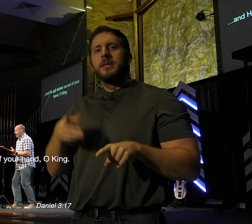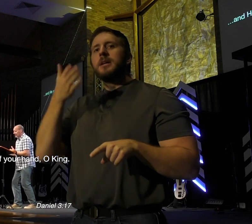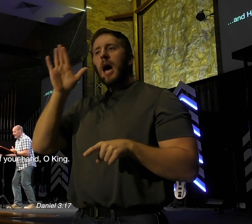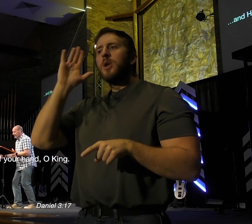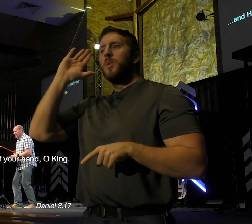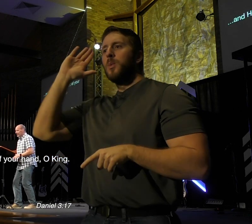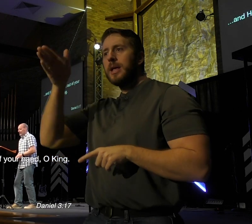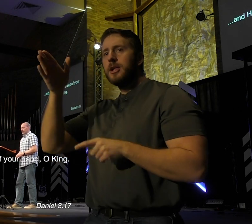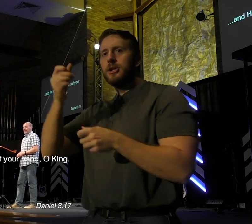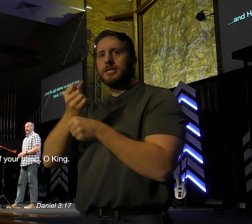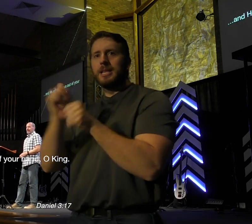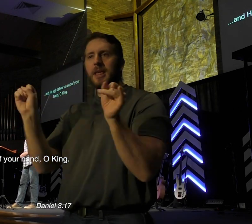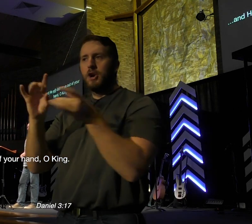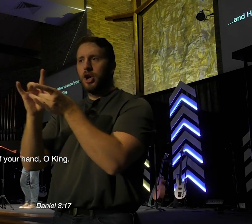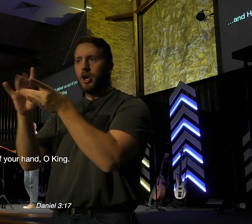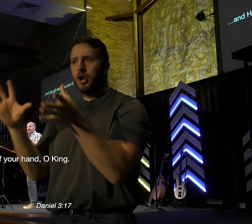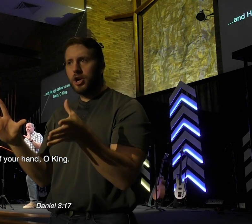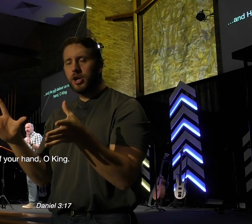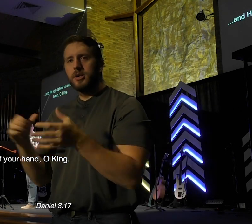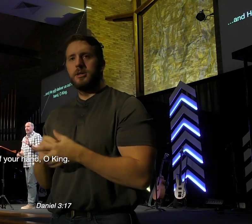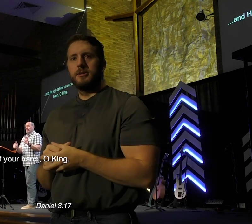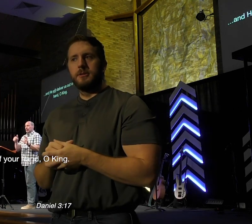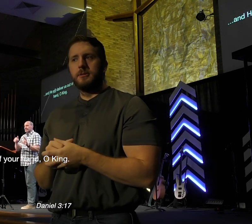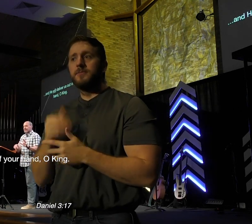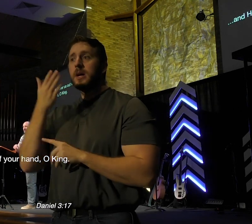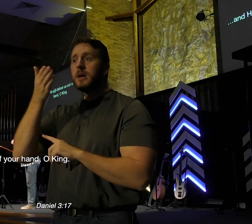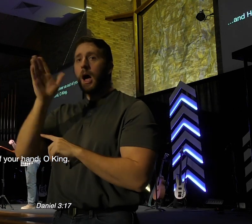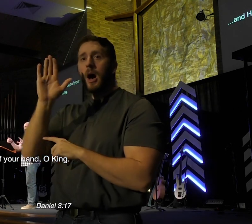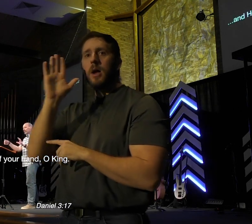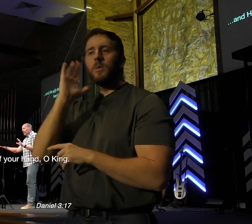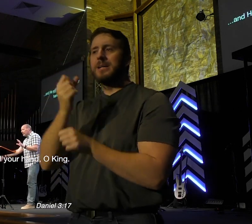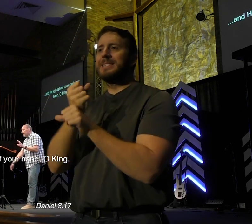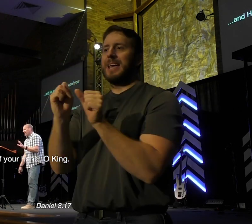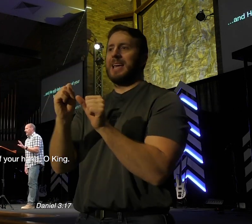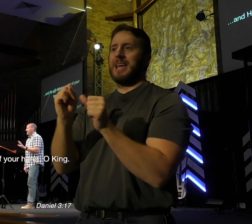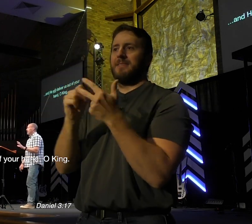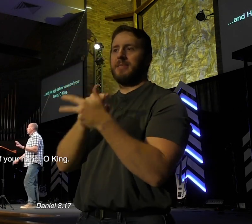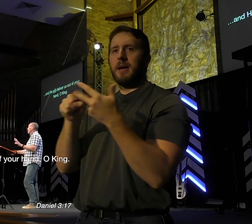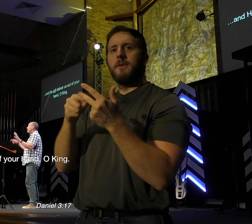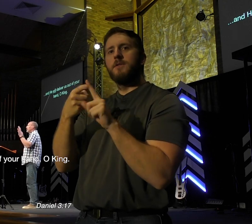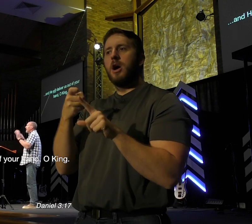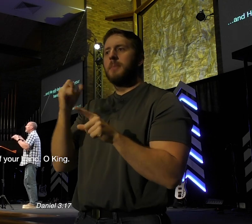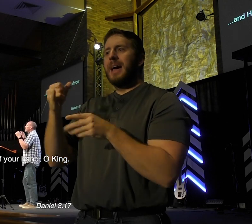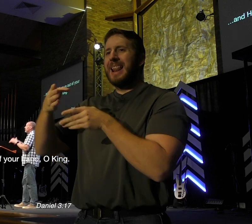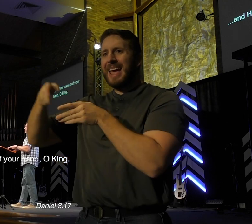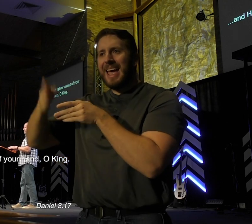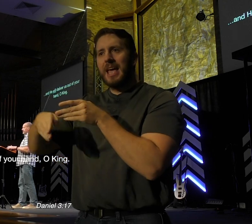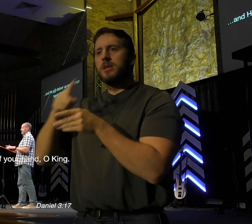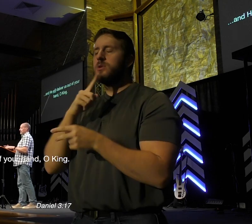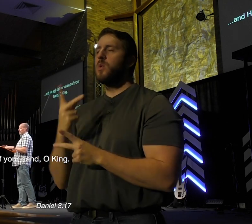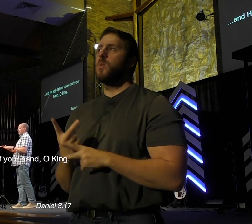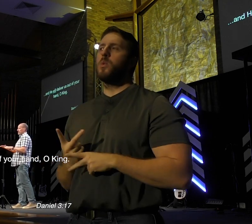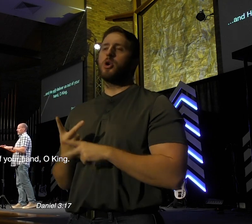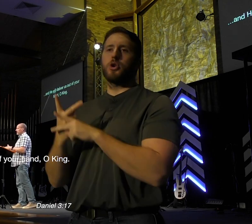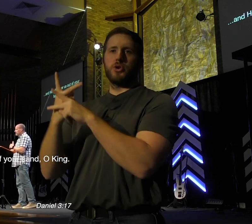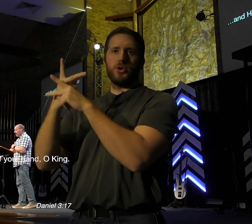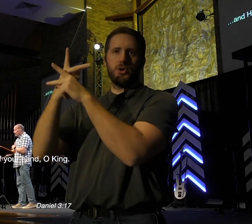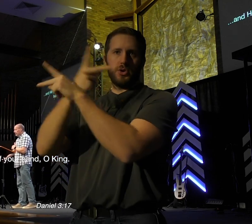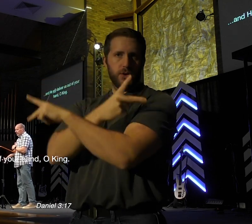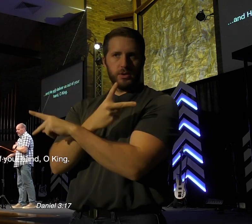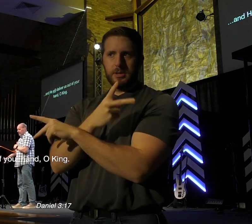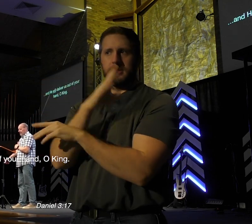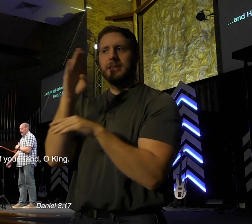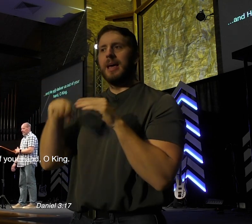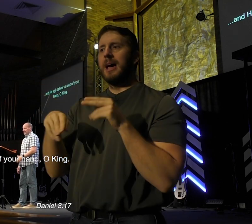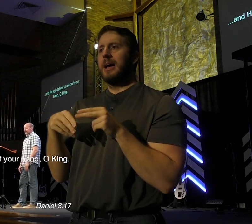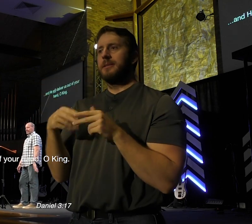God will deliver. And that God would save them from an end far worse than